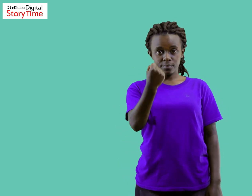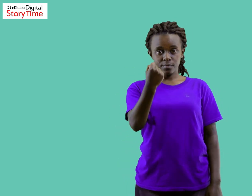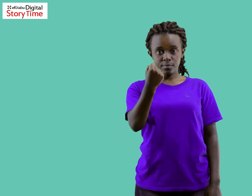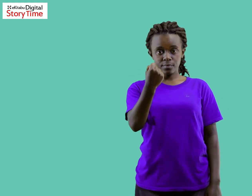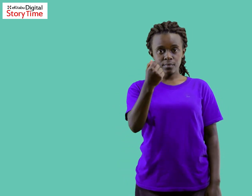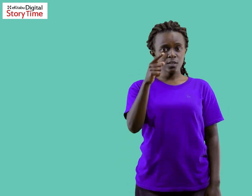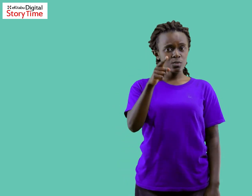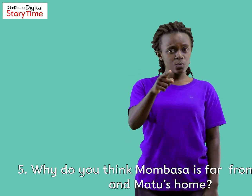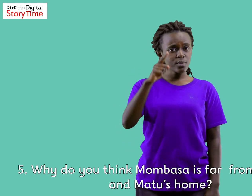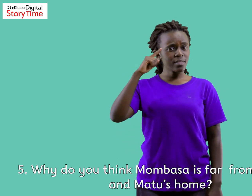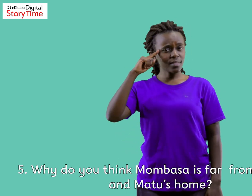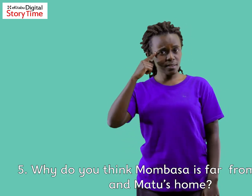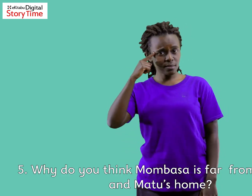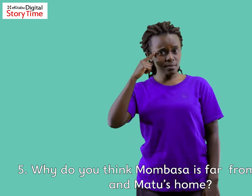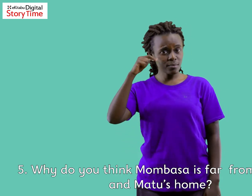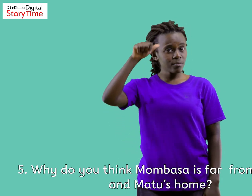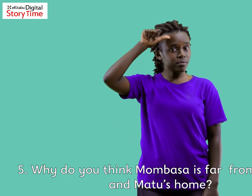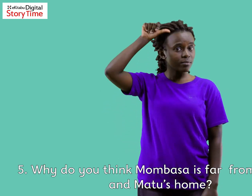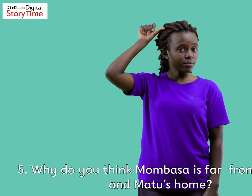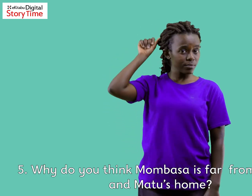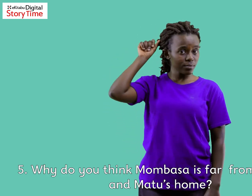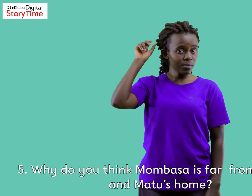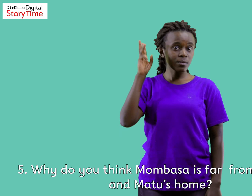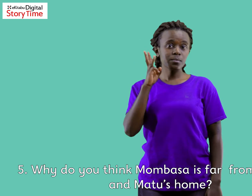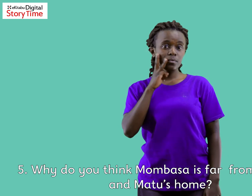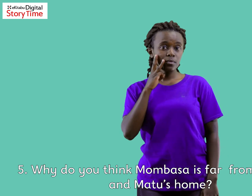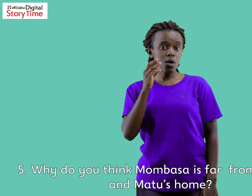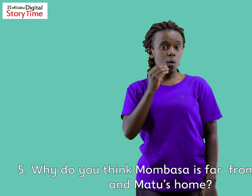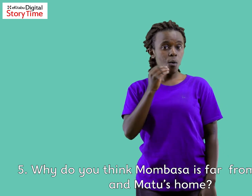Number 5. Why do you think Mombasa is far from Adama and Matu's home?